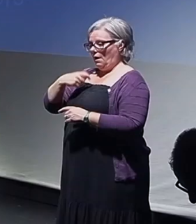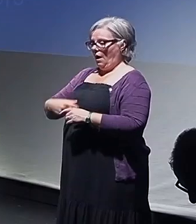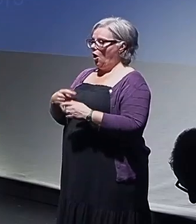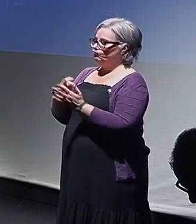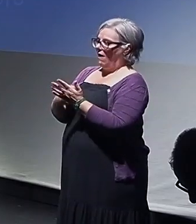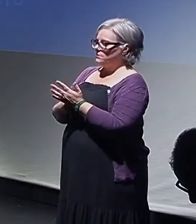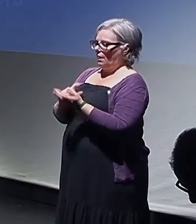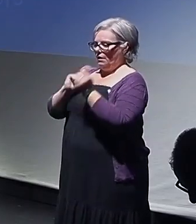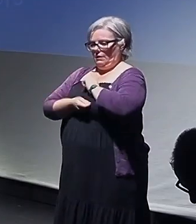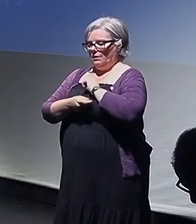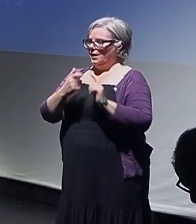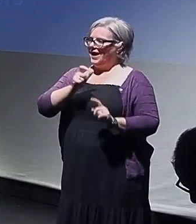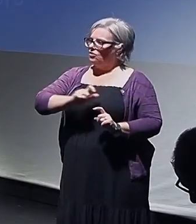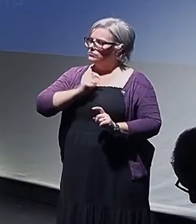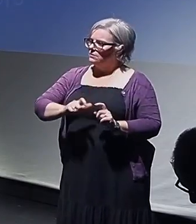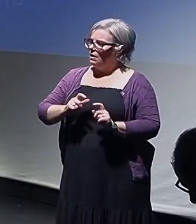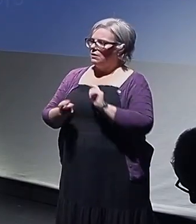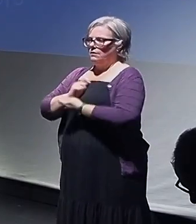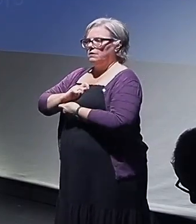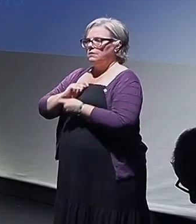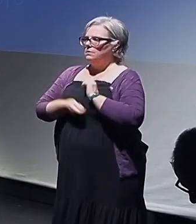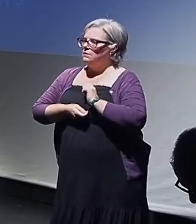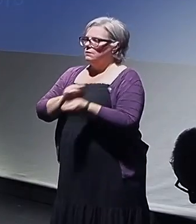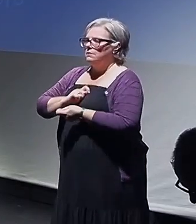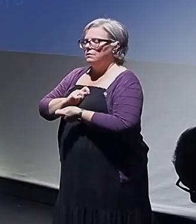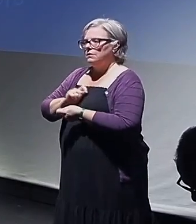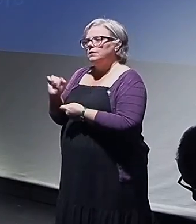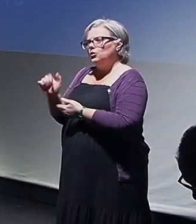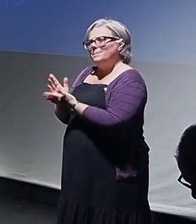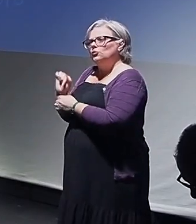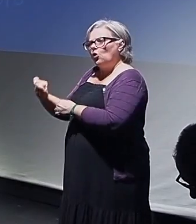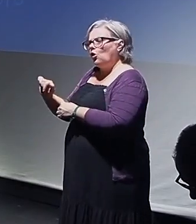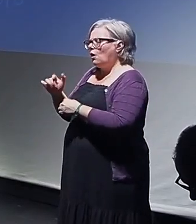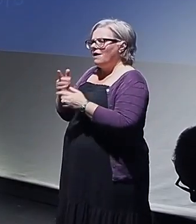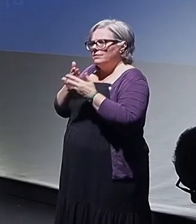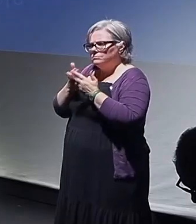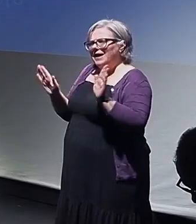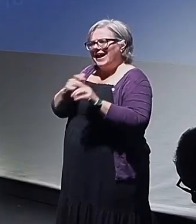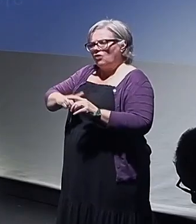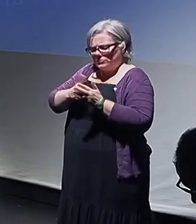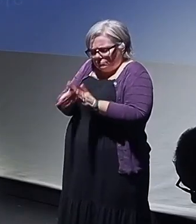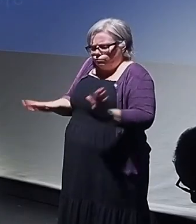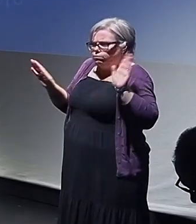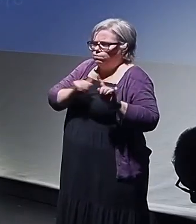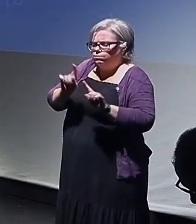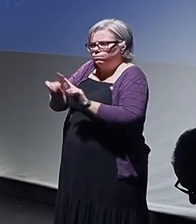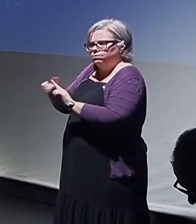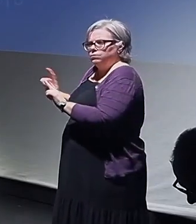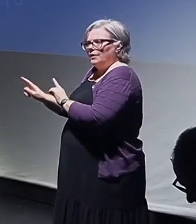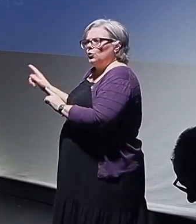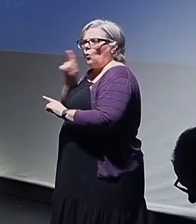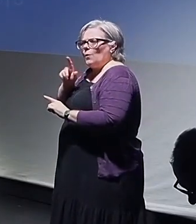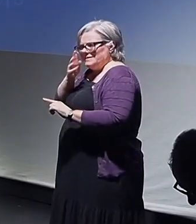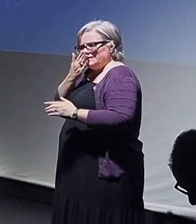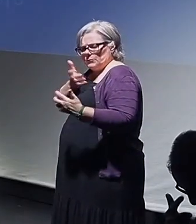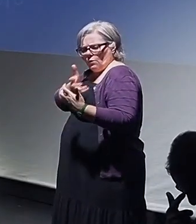I think that is what I think is fascinating, is that the variety of characters you play, you always slip into them very nicely. And